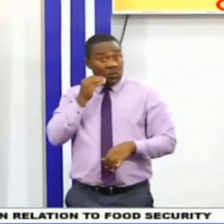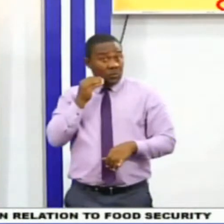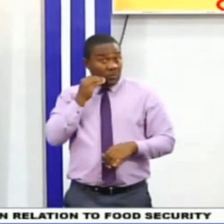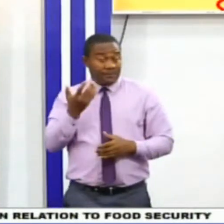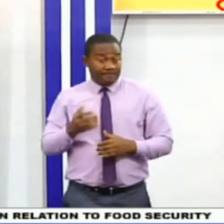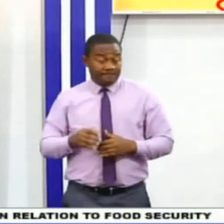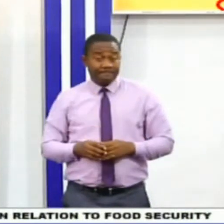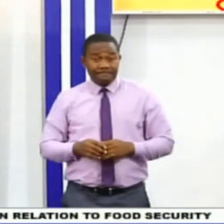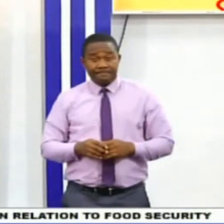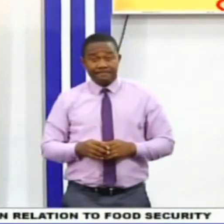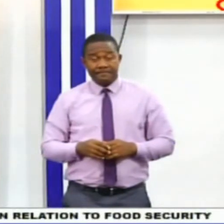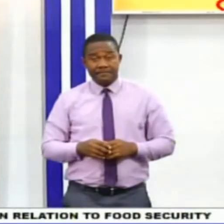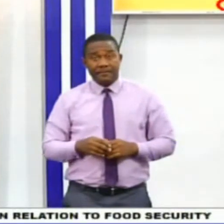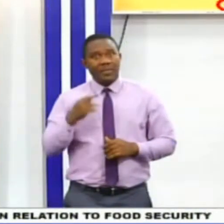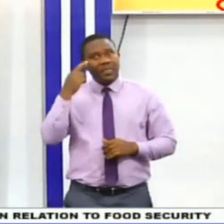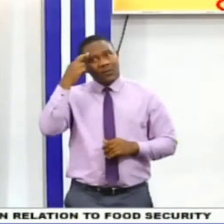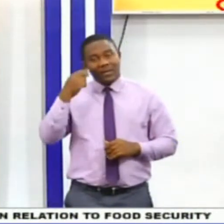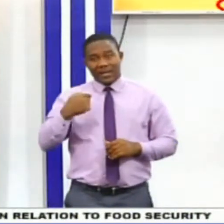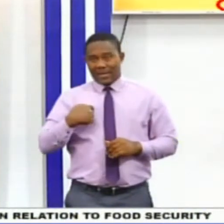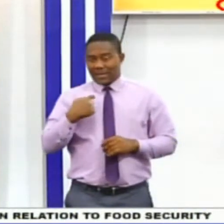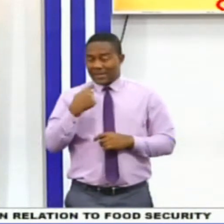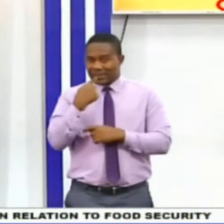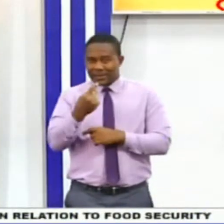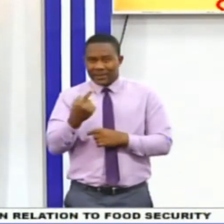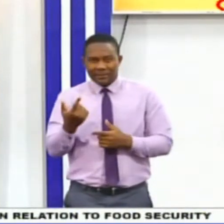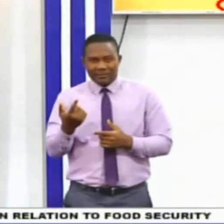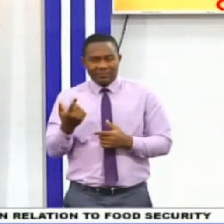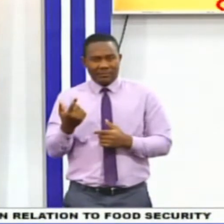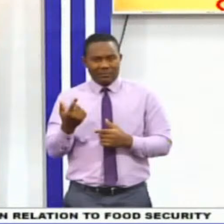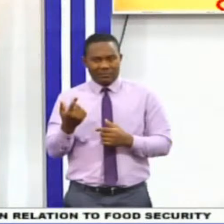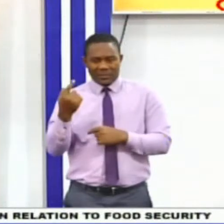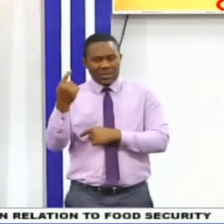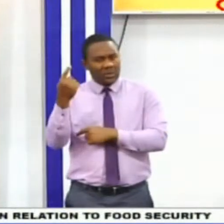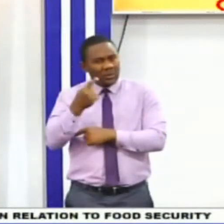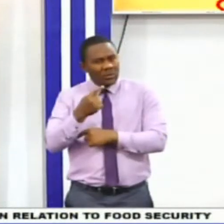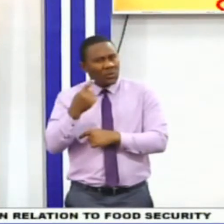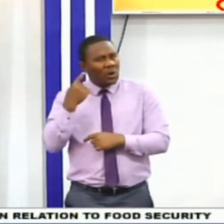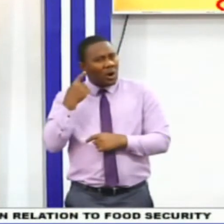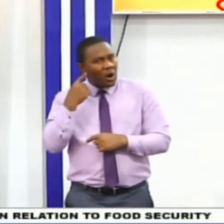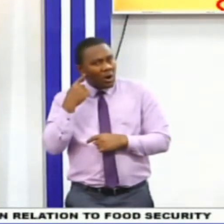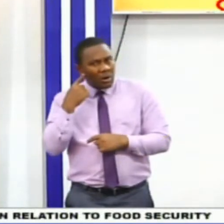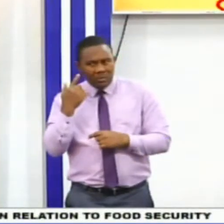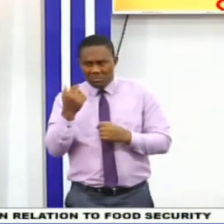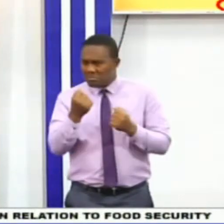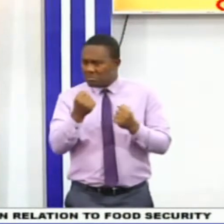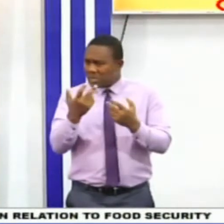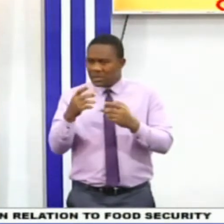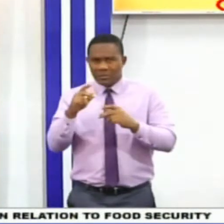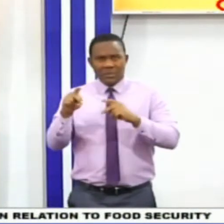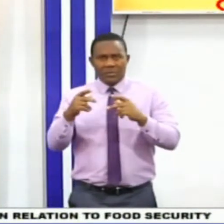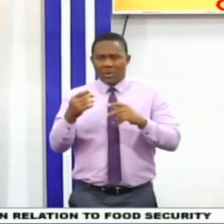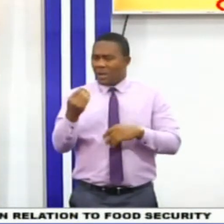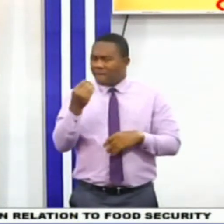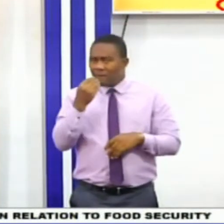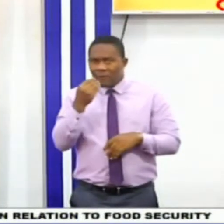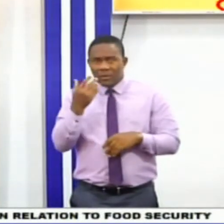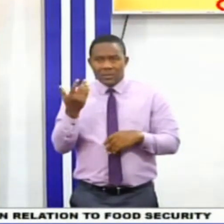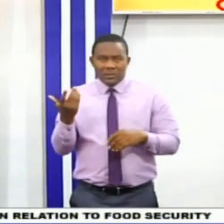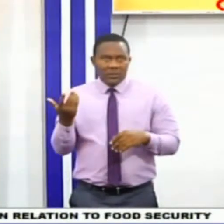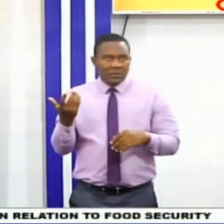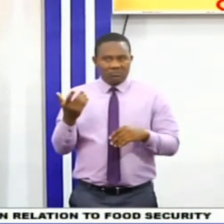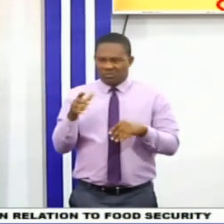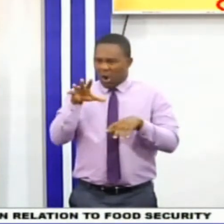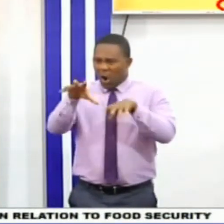se ene niama aba se enkofo edi aduane ne yefum aduane